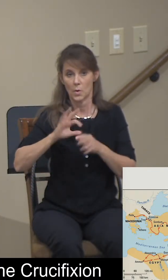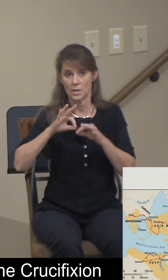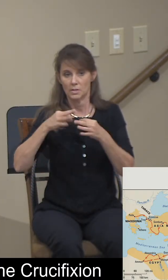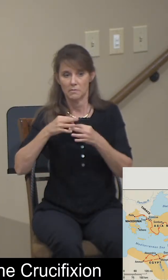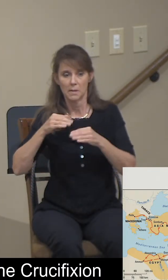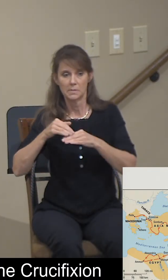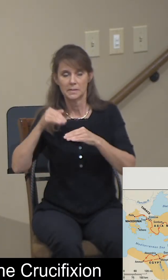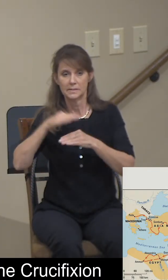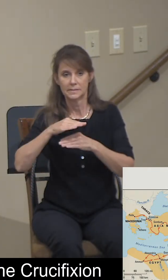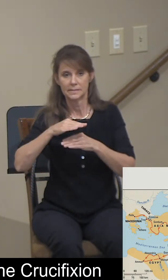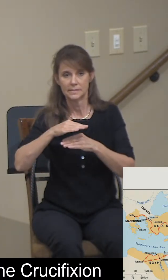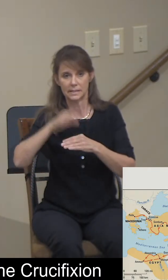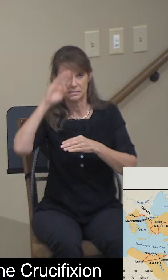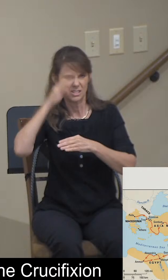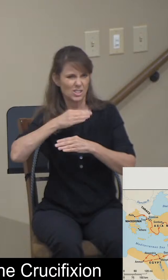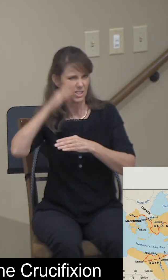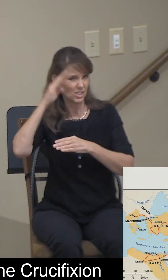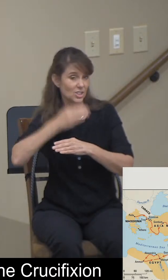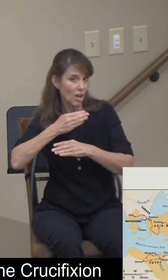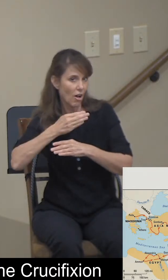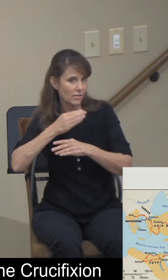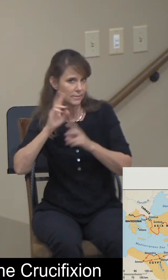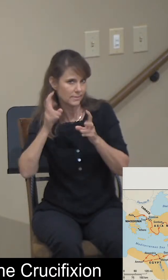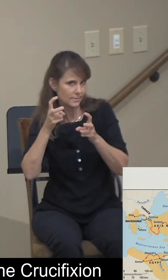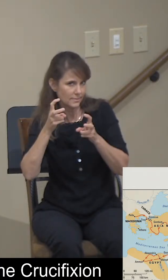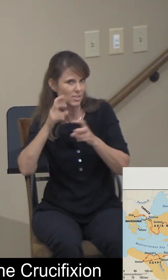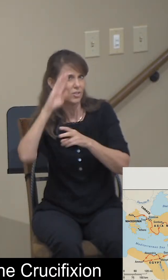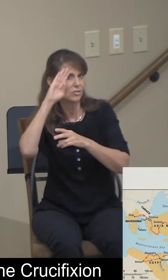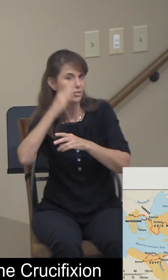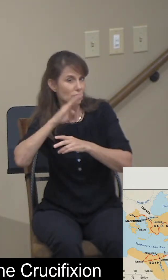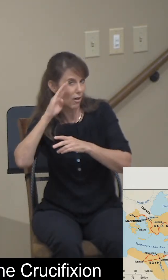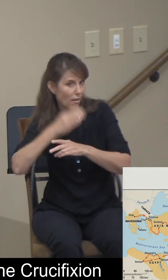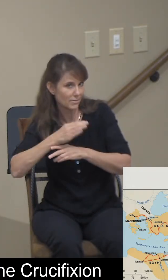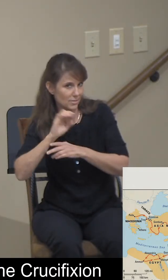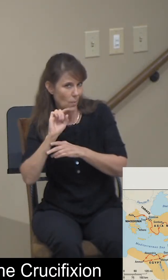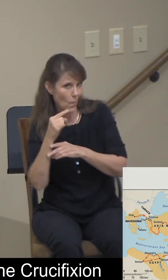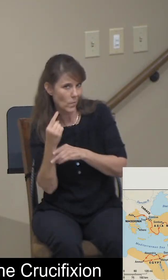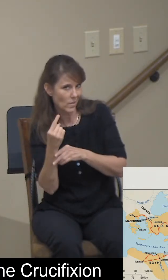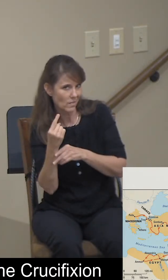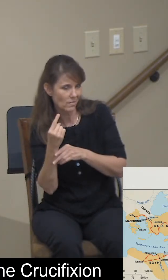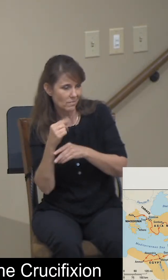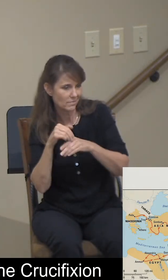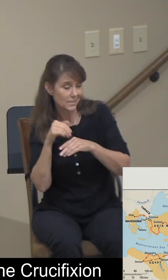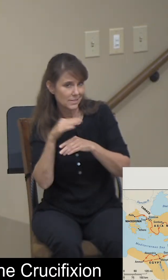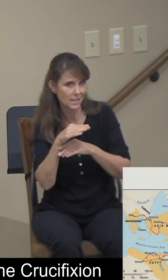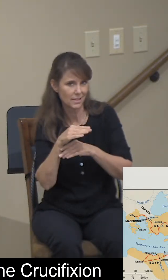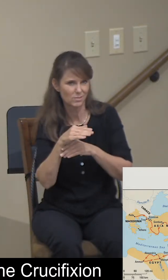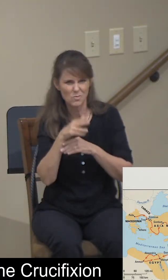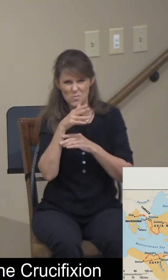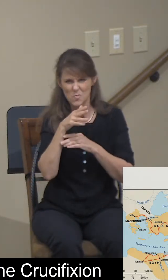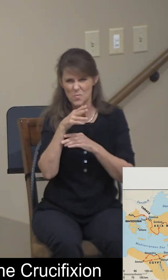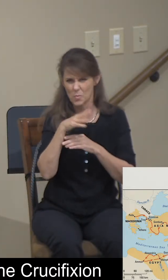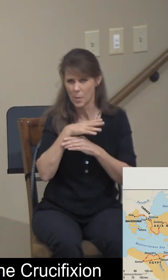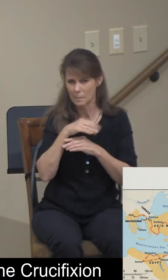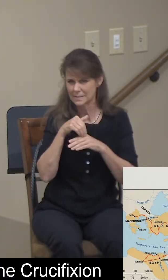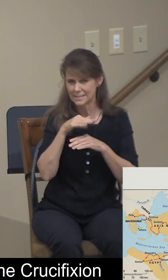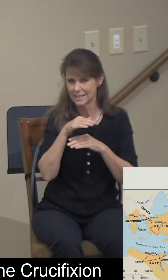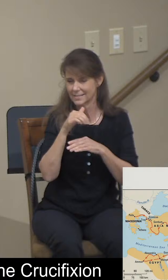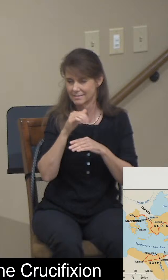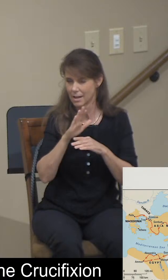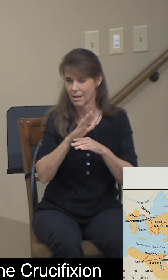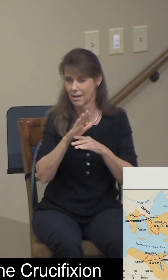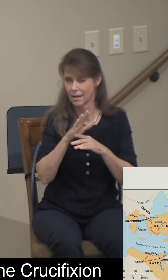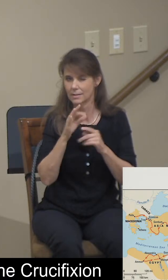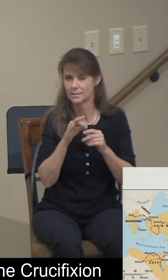necessary prerequisite, and sons is important. There are some wealthy families who can afford to send women to be educated, but overall the focus